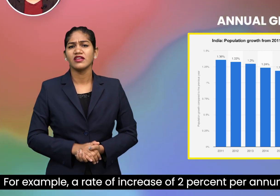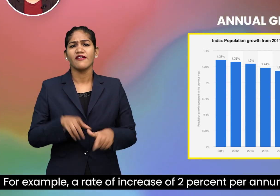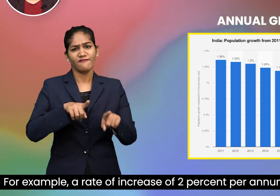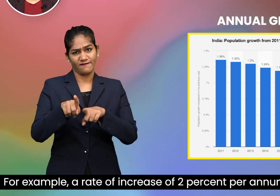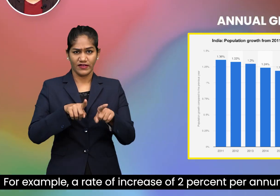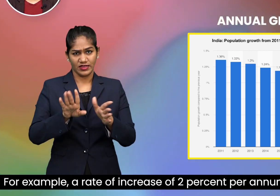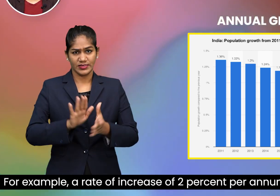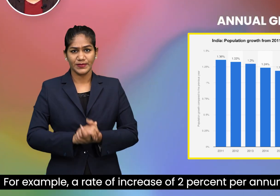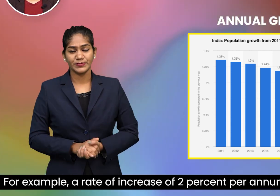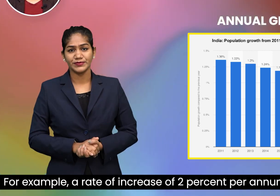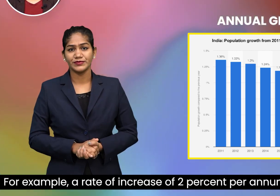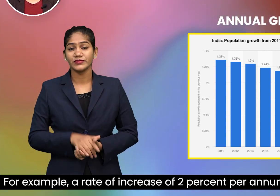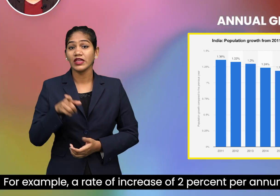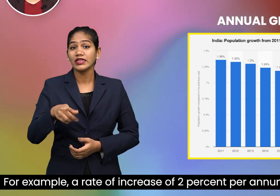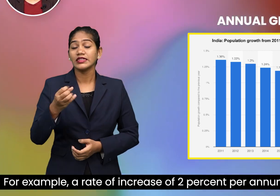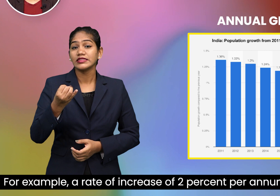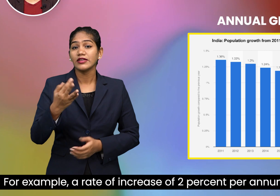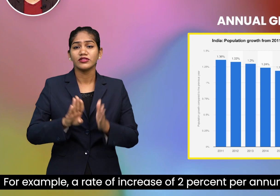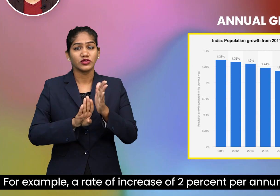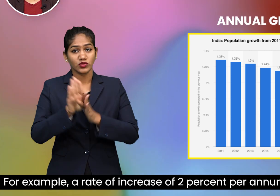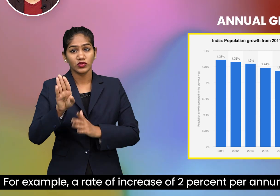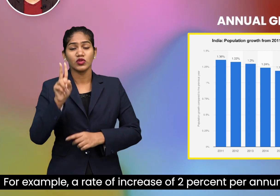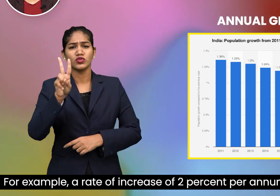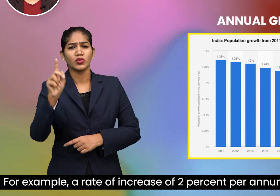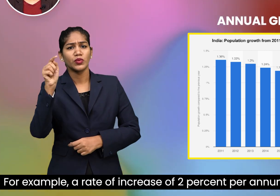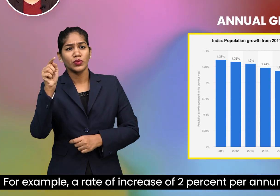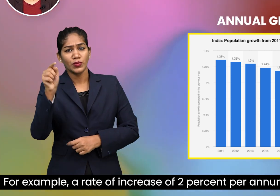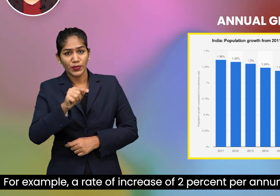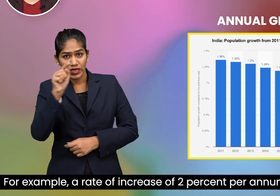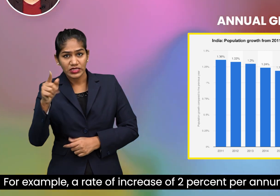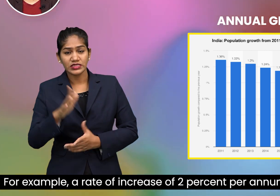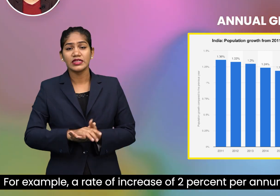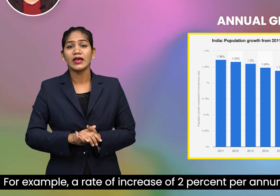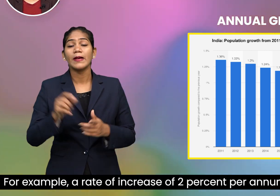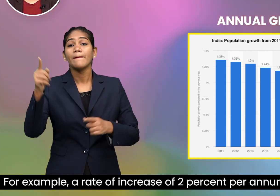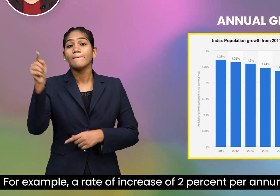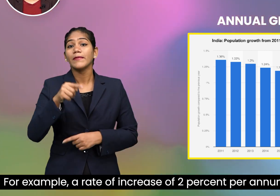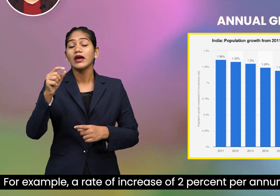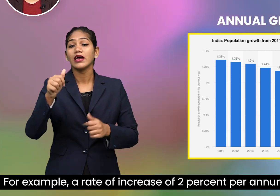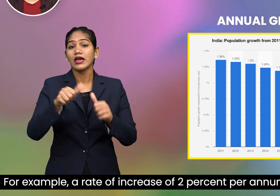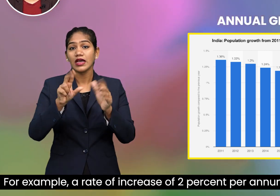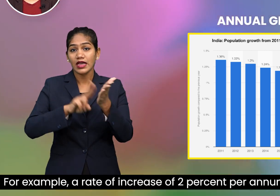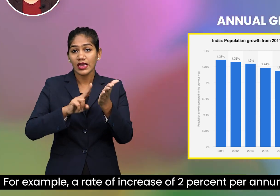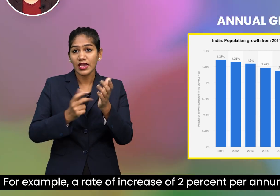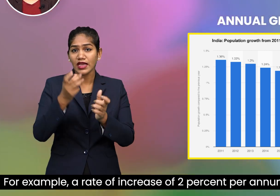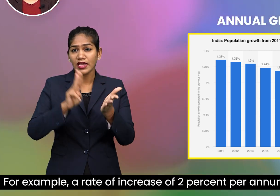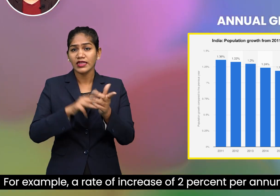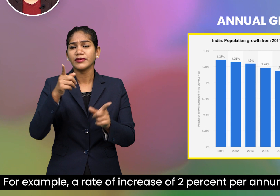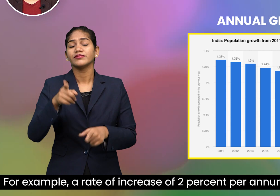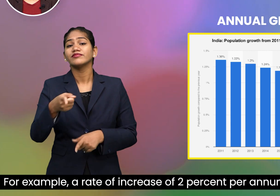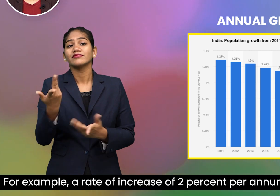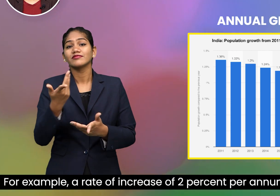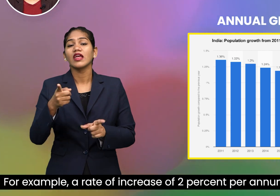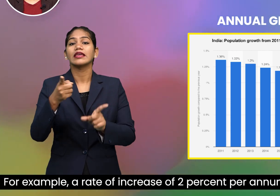For example, a rate of increase of 2% per annum means that in a given